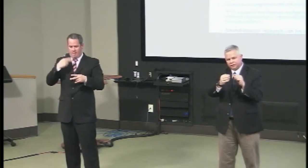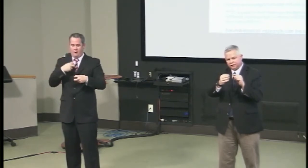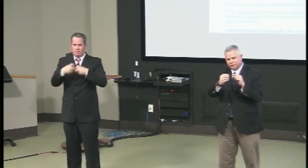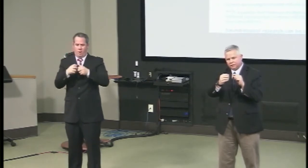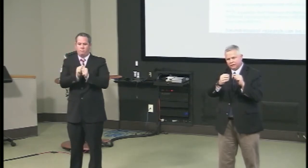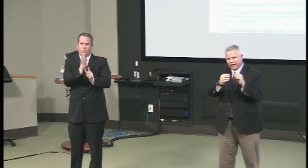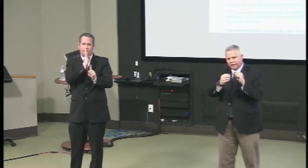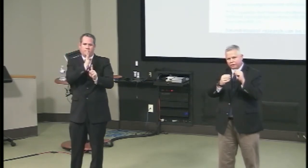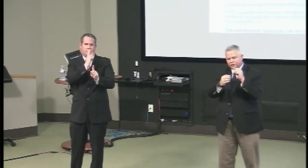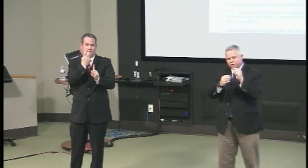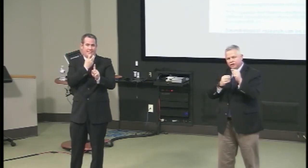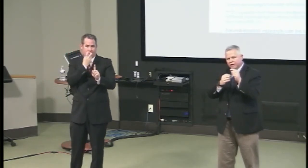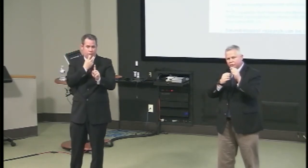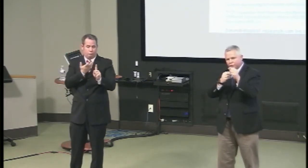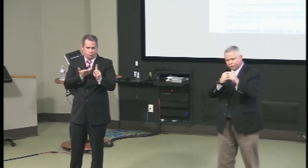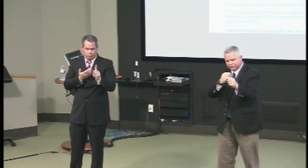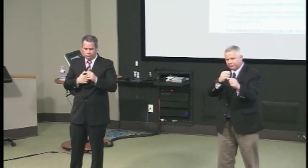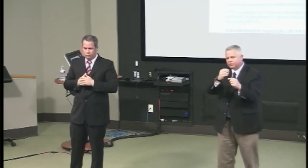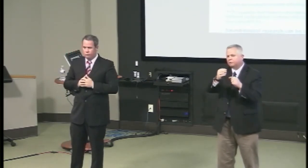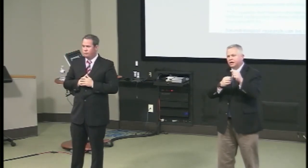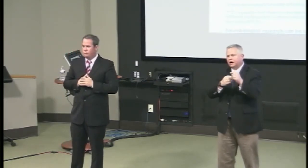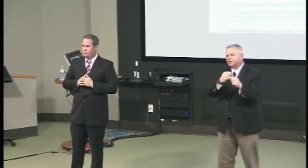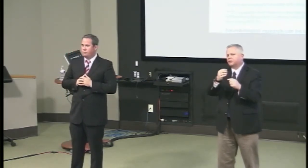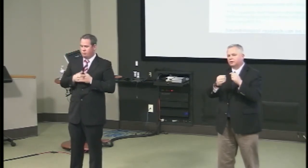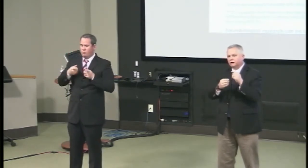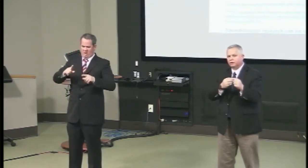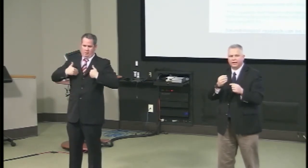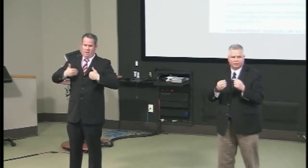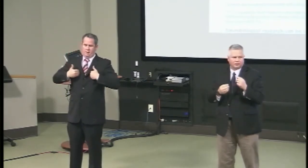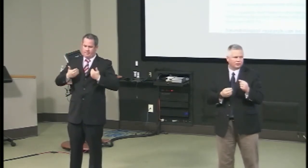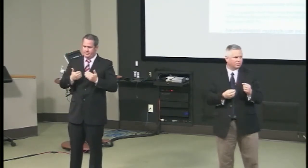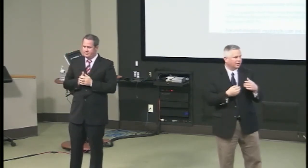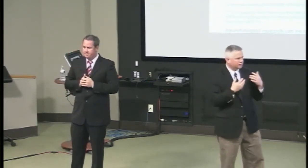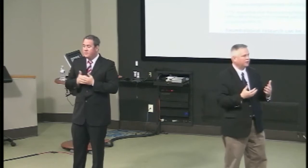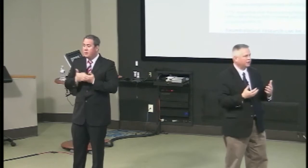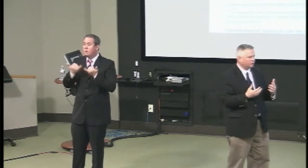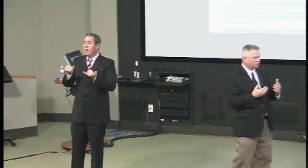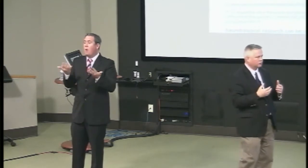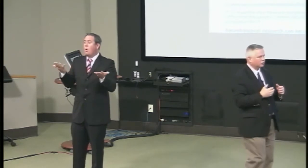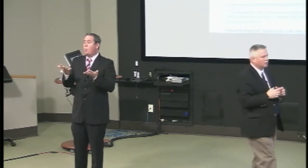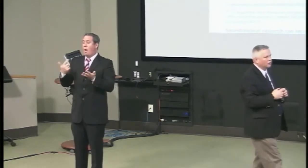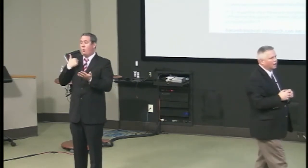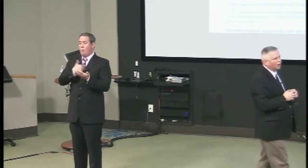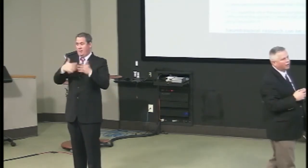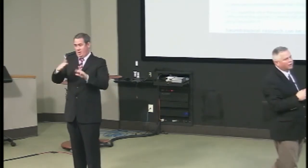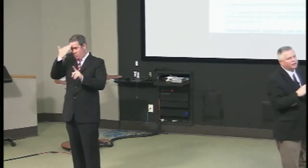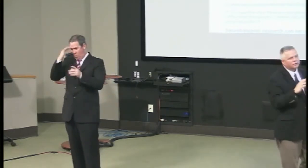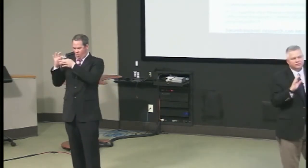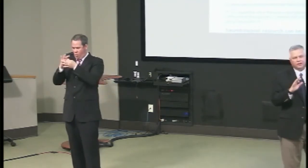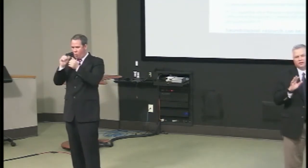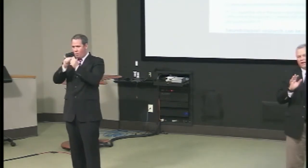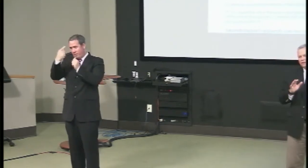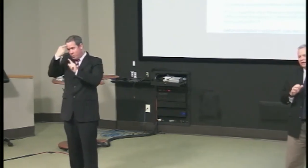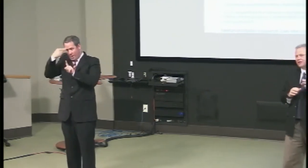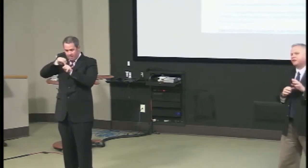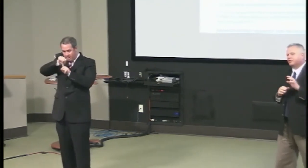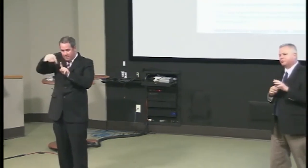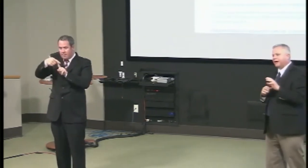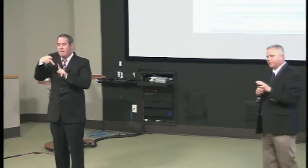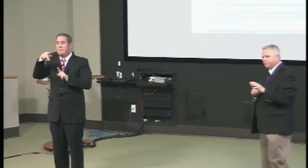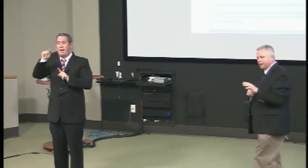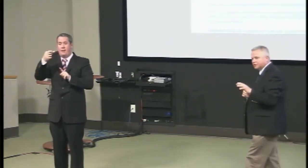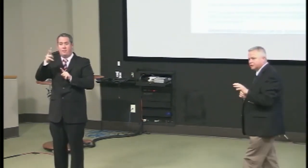pathways that are associated with perception production learning in speech suggests that some of